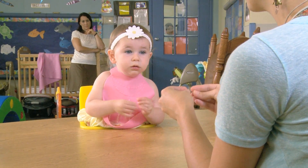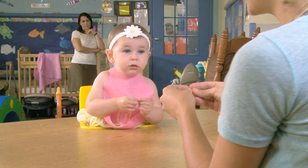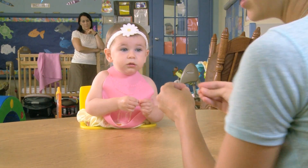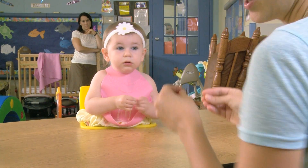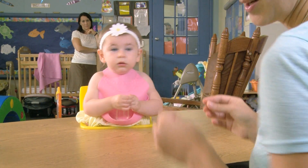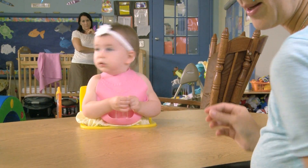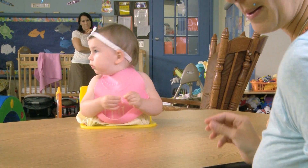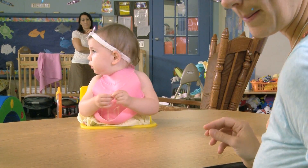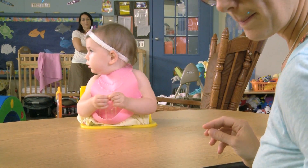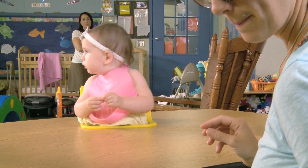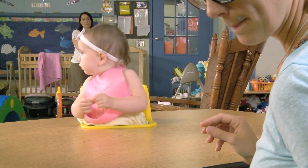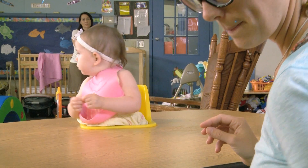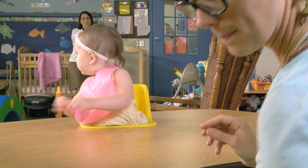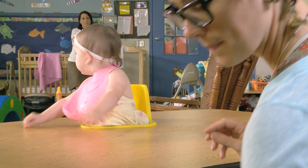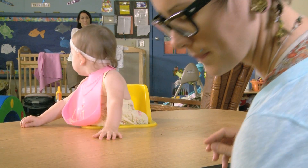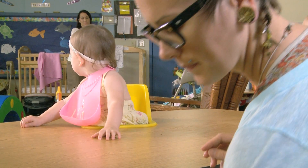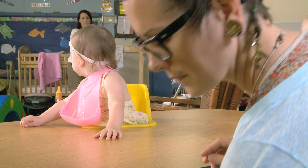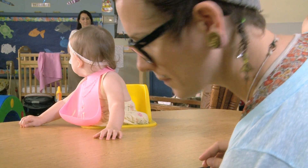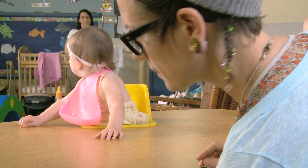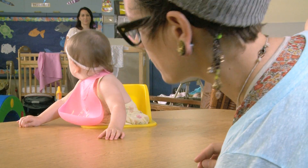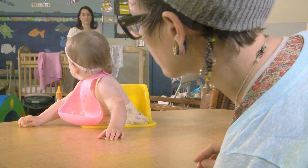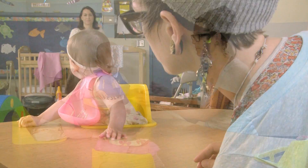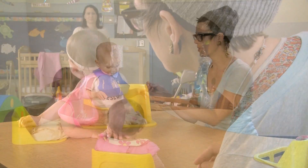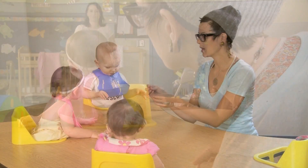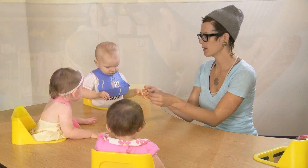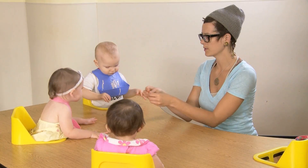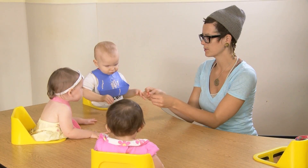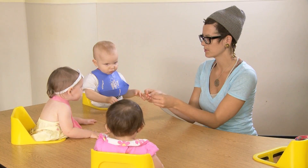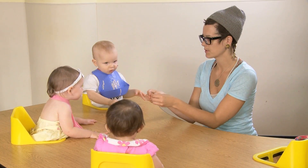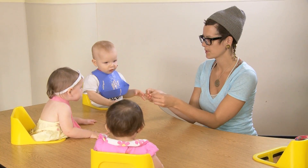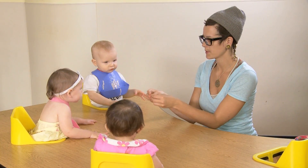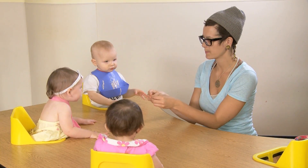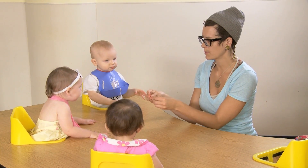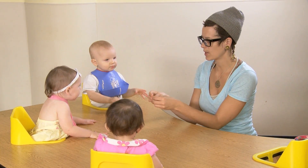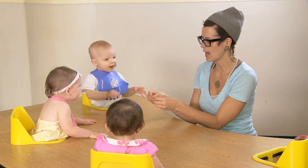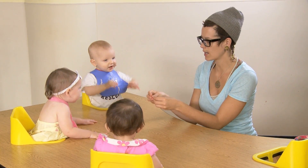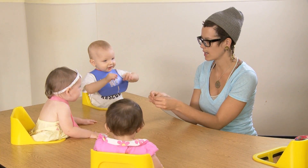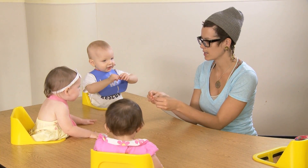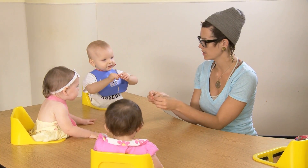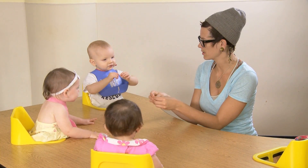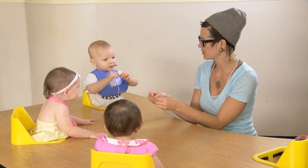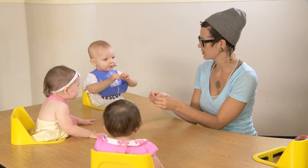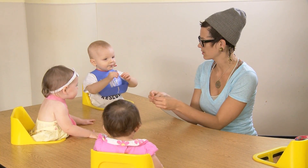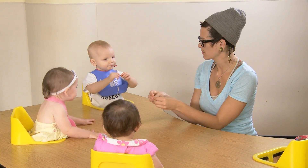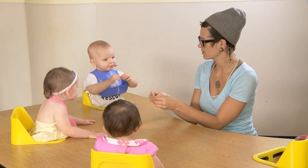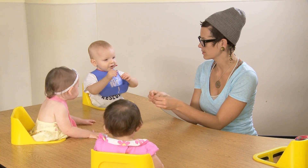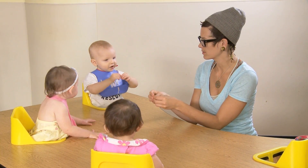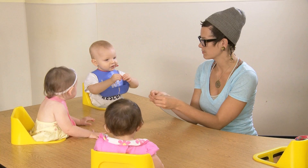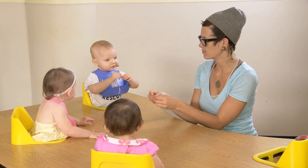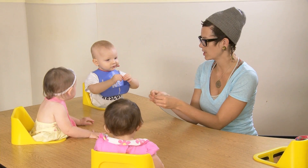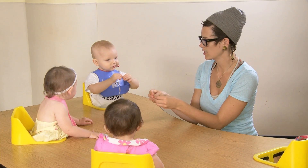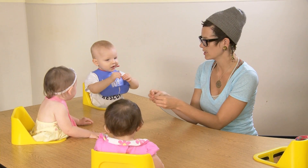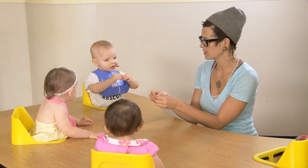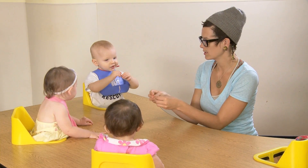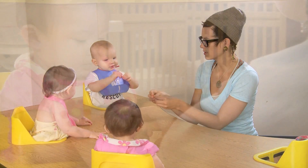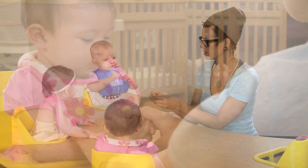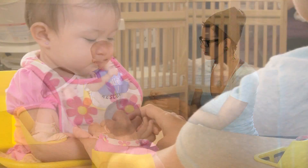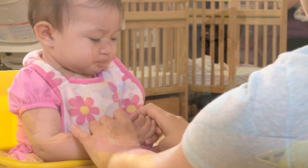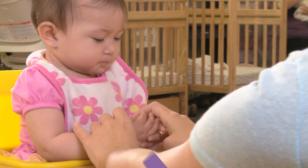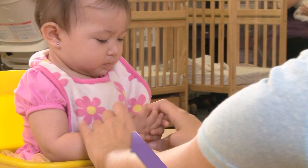gives them more ways to communicate as they develop. Often children won't imitate directly from a parent or teacher just signing, so you can